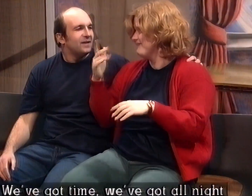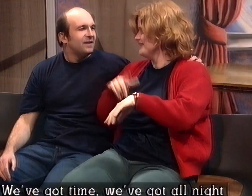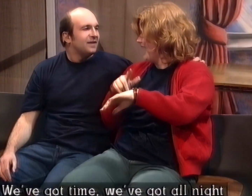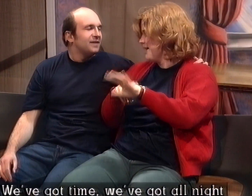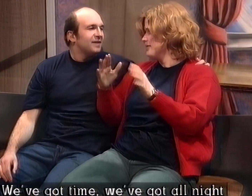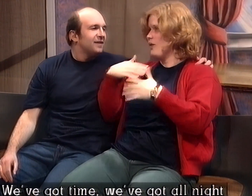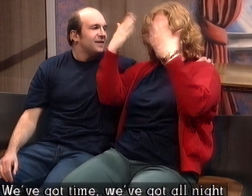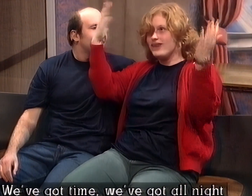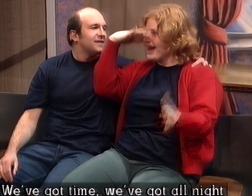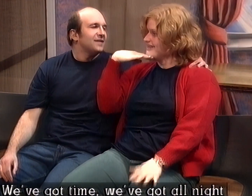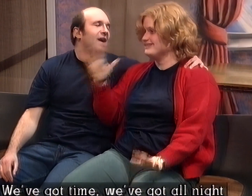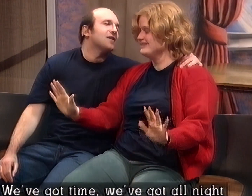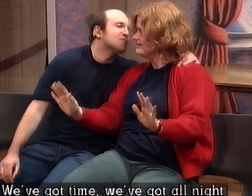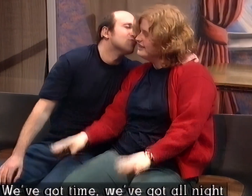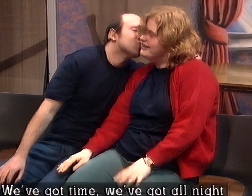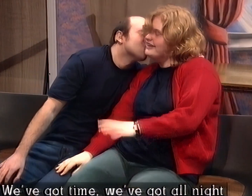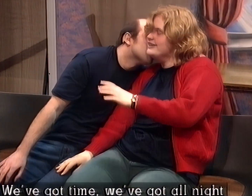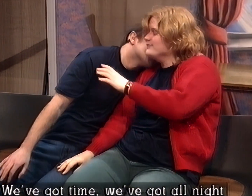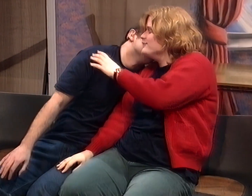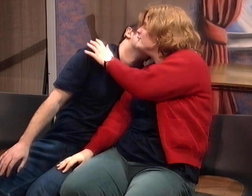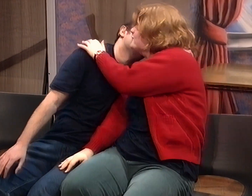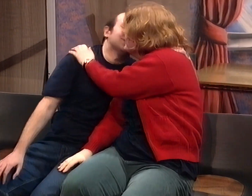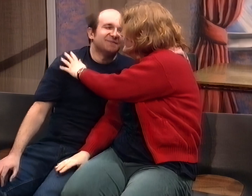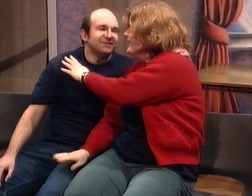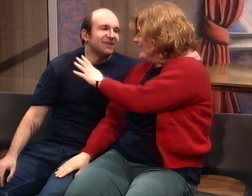We've got enough time. We've got all night.